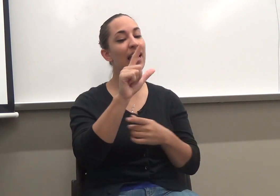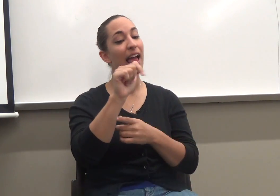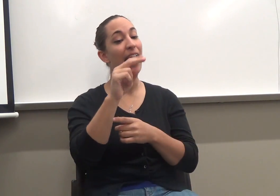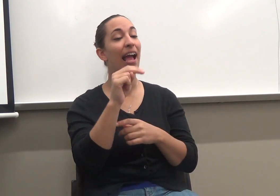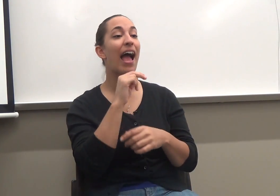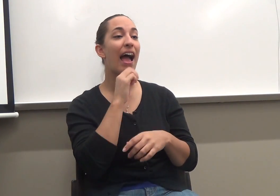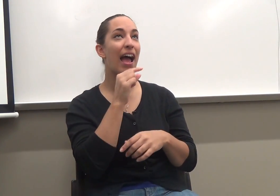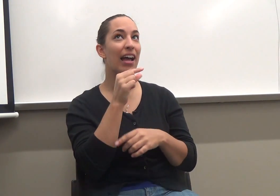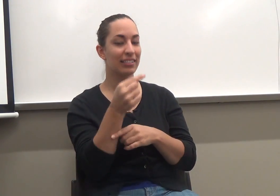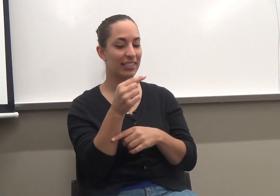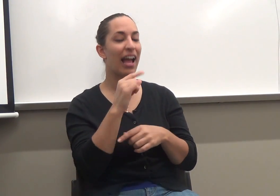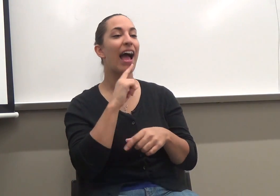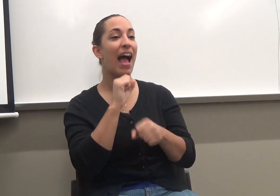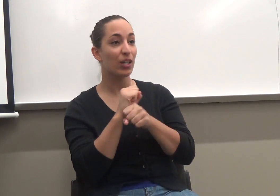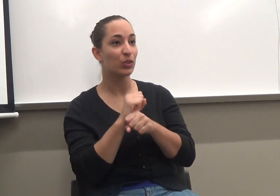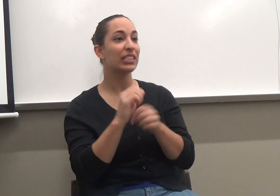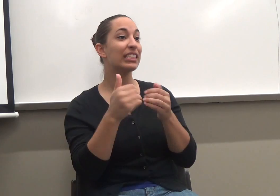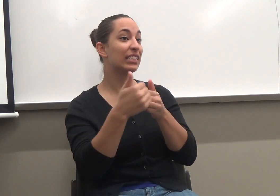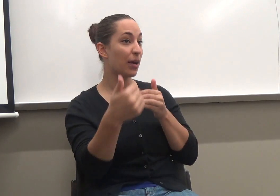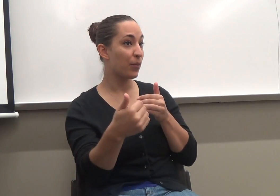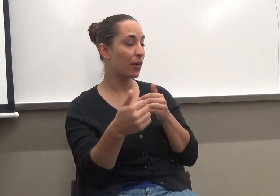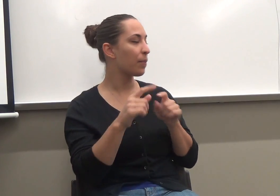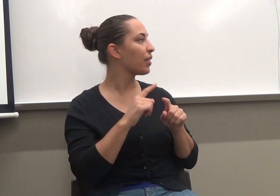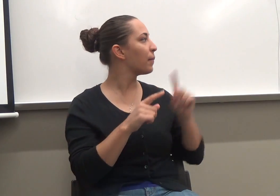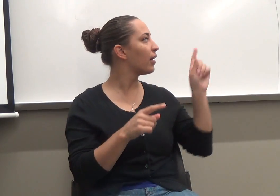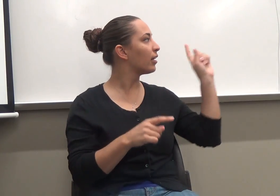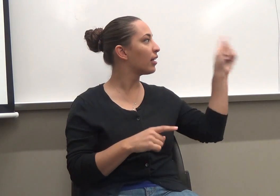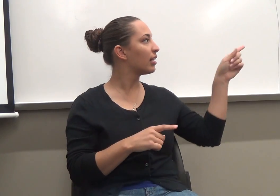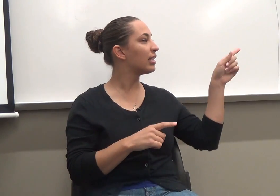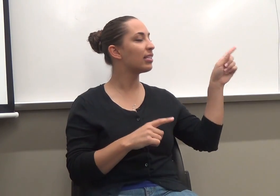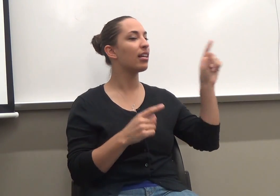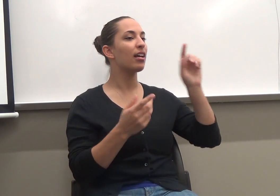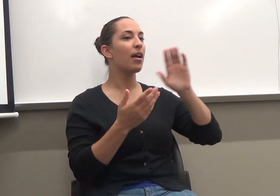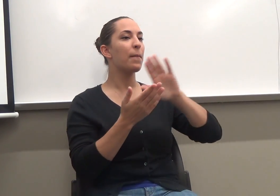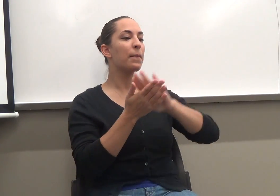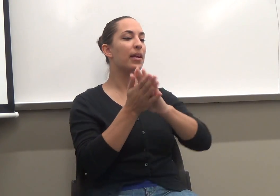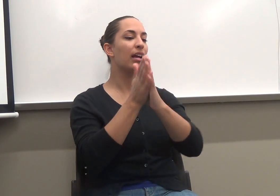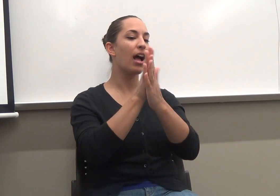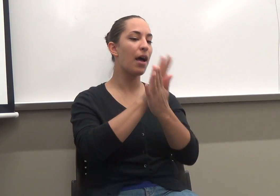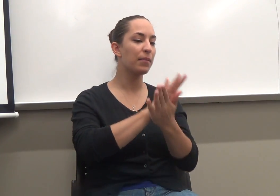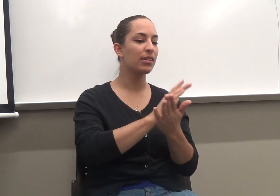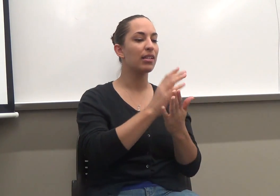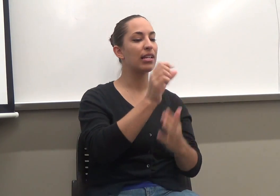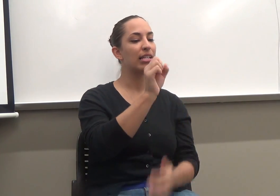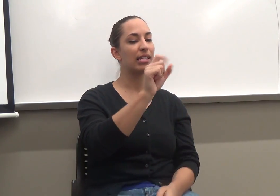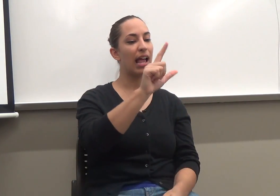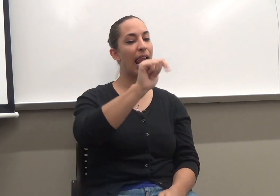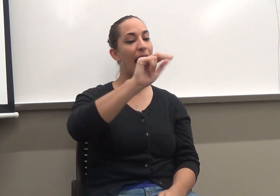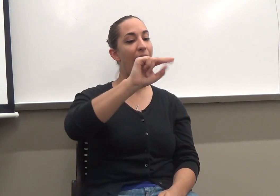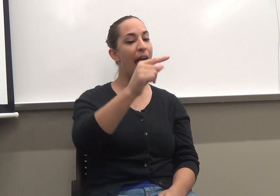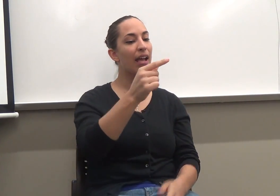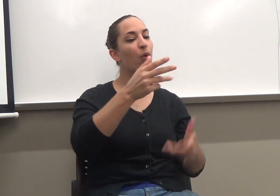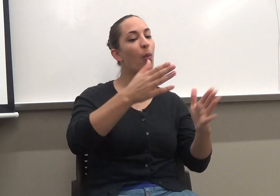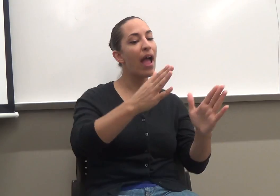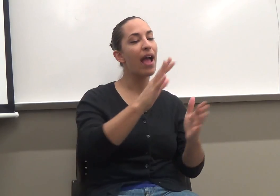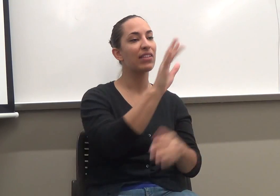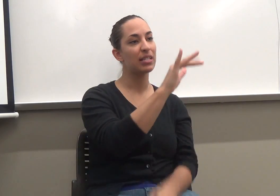turns into a slang spelling, what you would call a slang spelling of those two words, okay? Now,